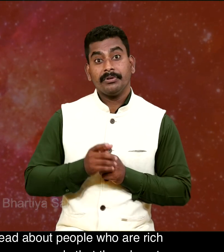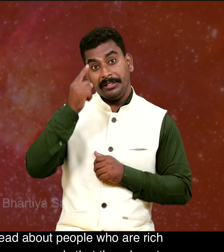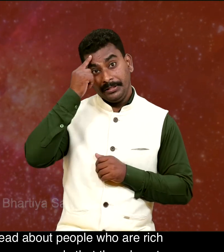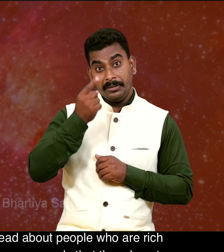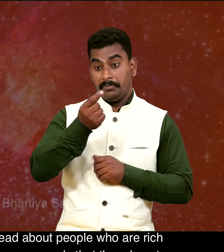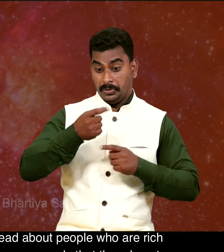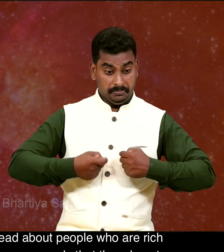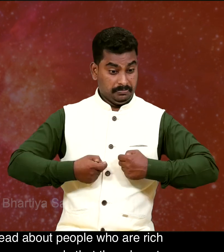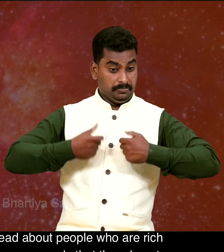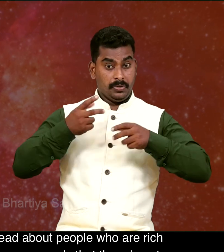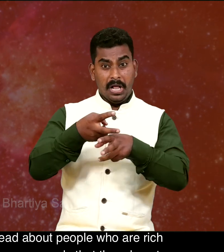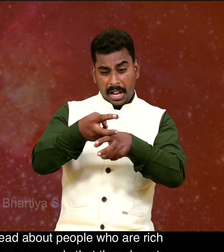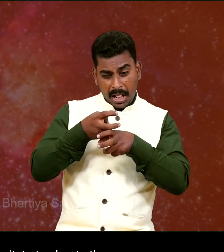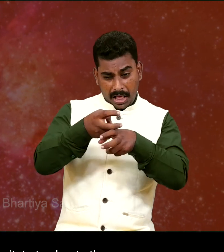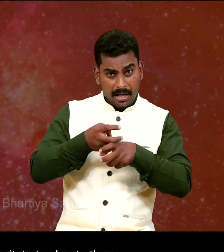they do not hesitate to cheat others.